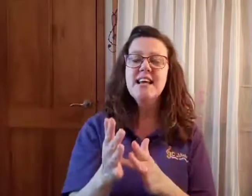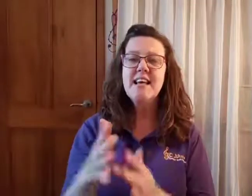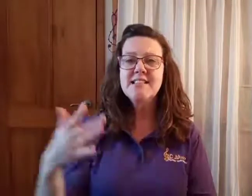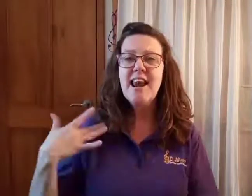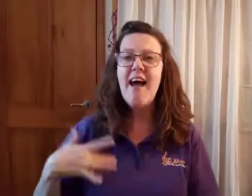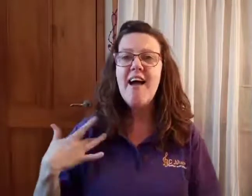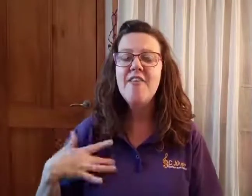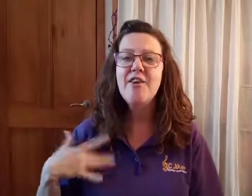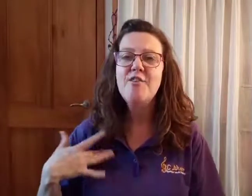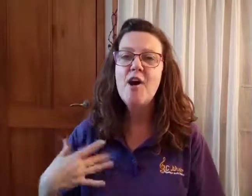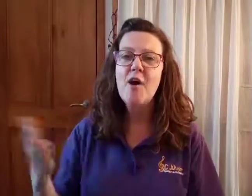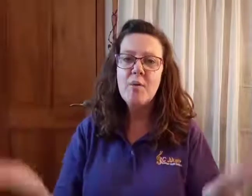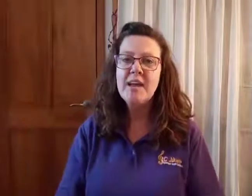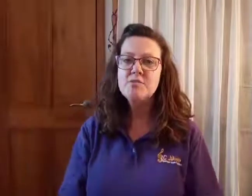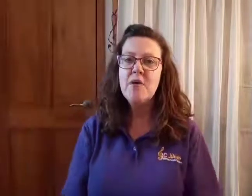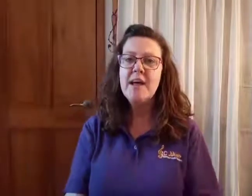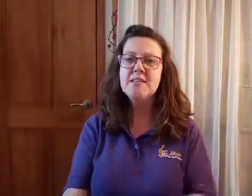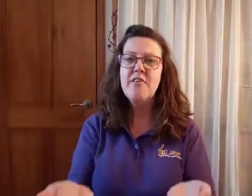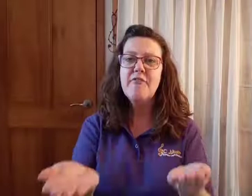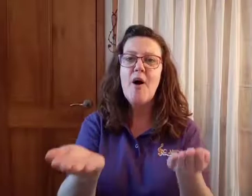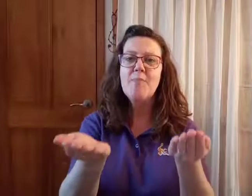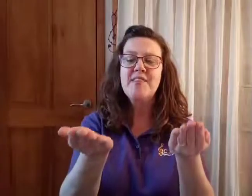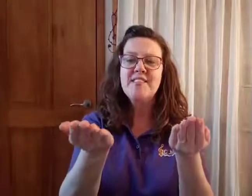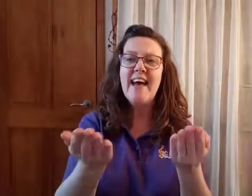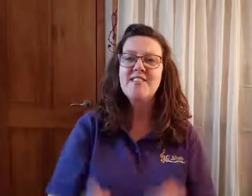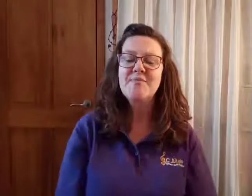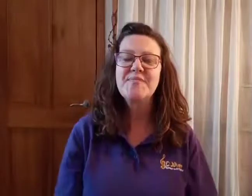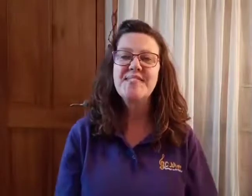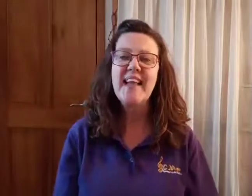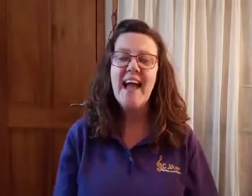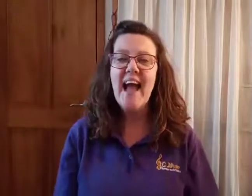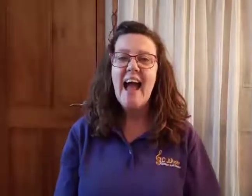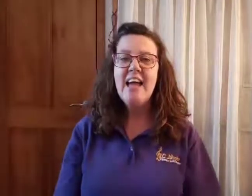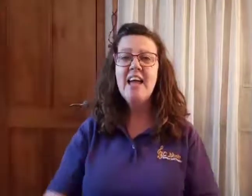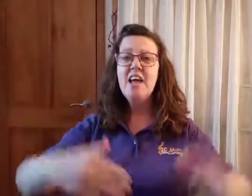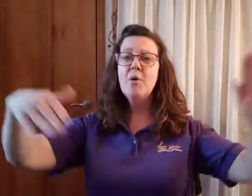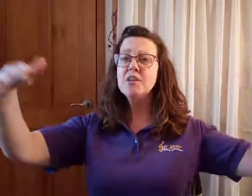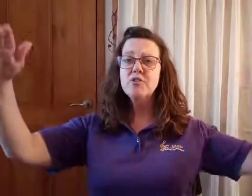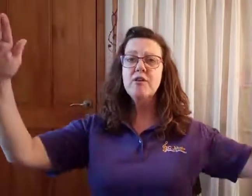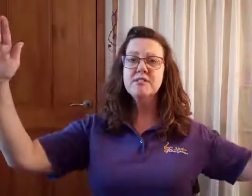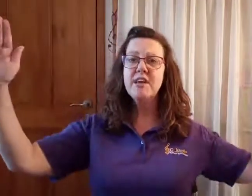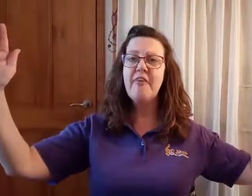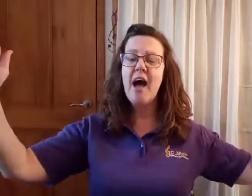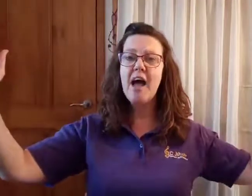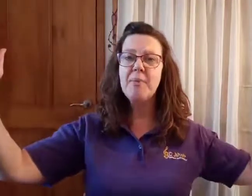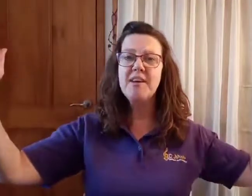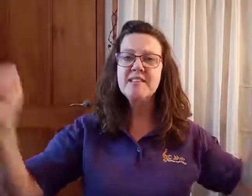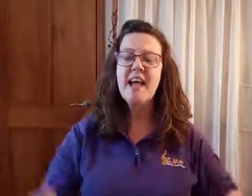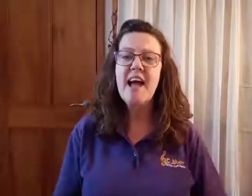is alive, you know he's risen from the dead. He was crucified, but now